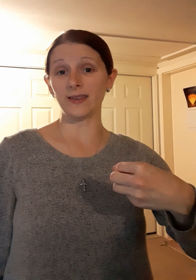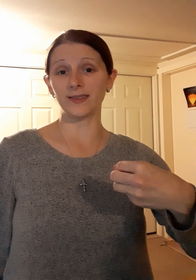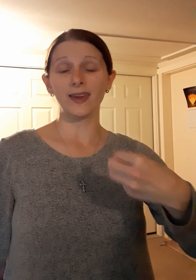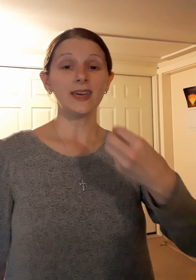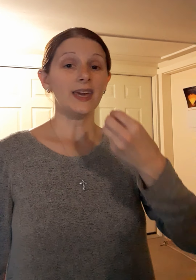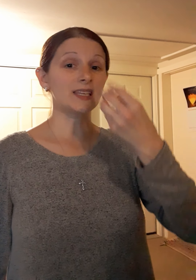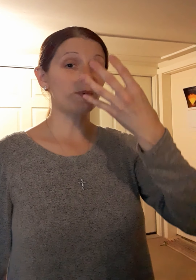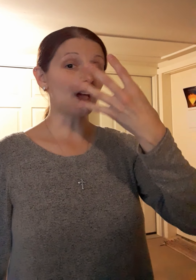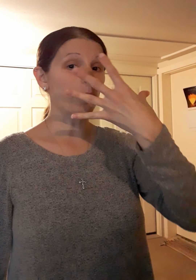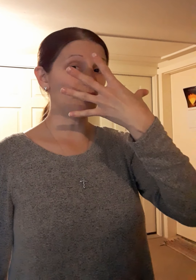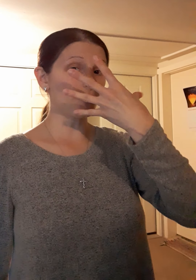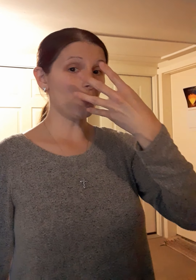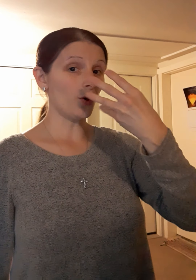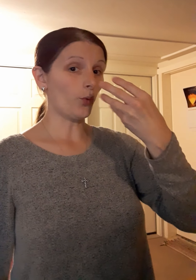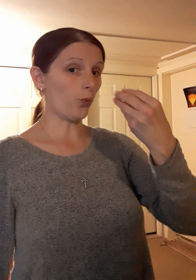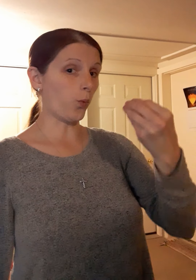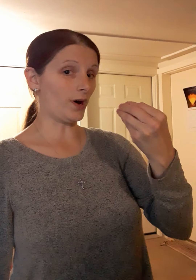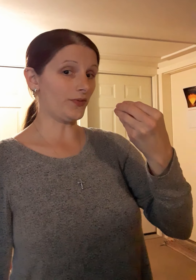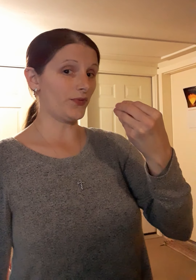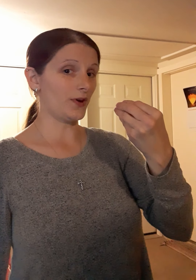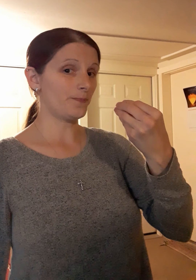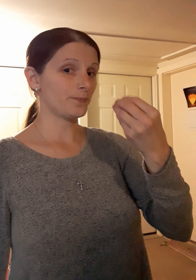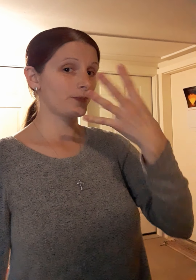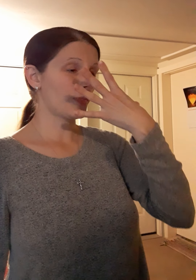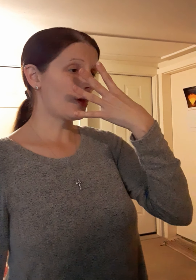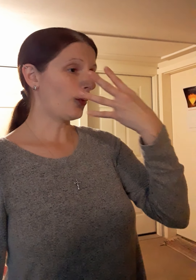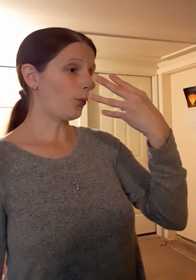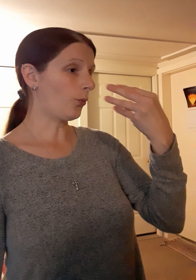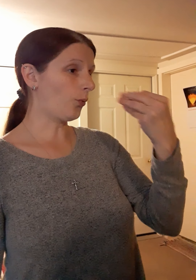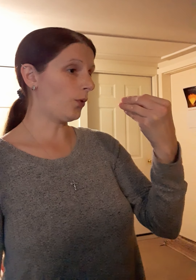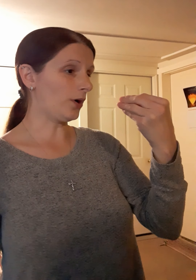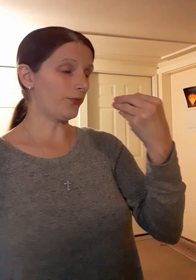white, except it's up here. Woof. Woof.